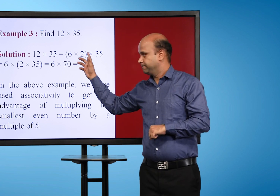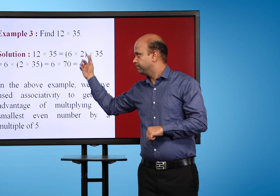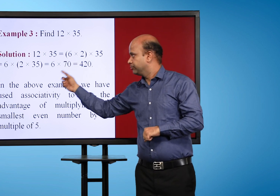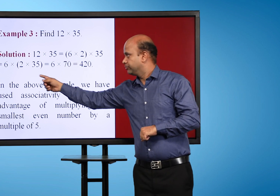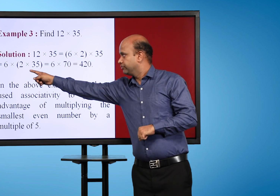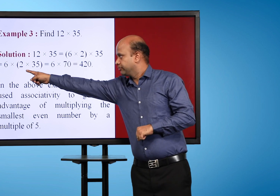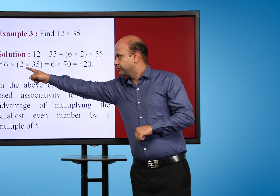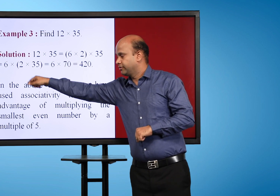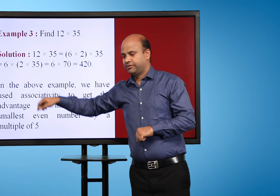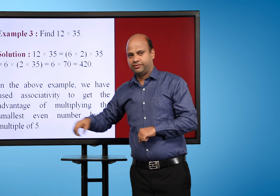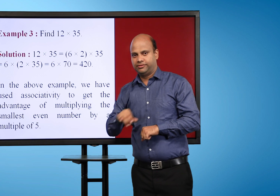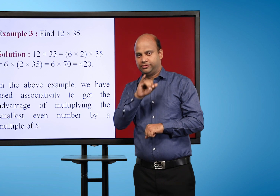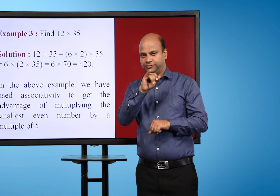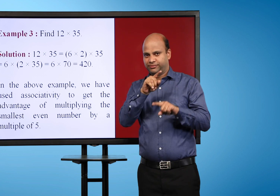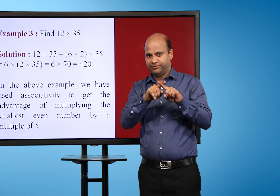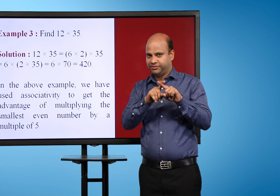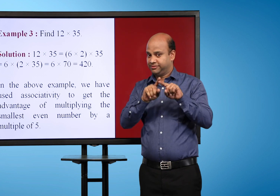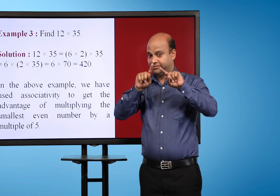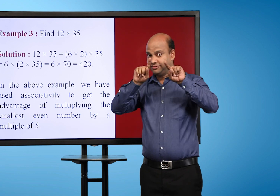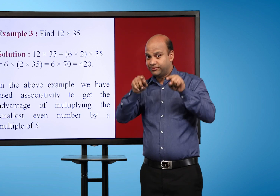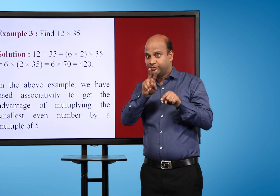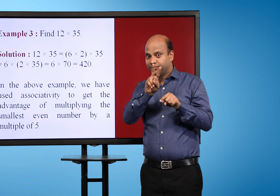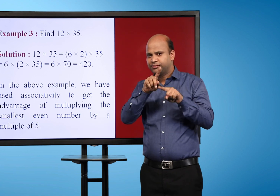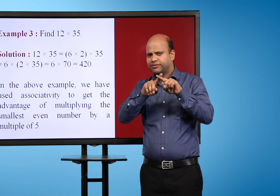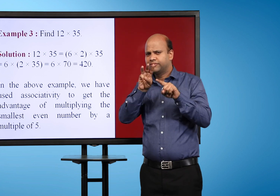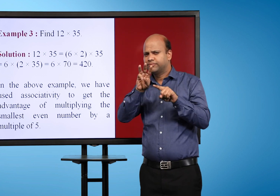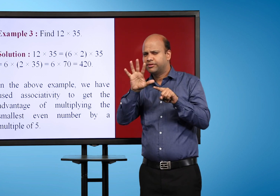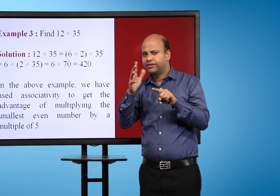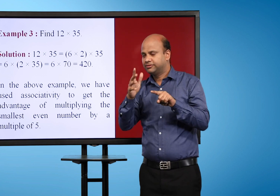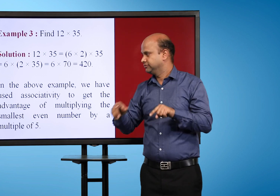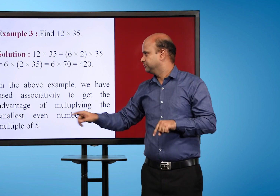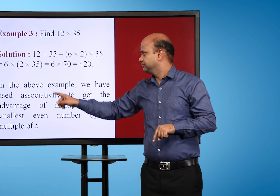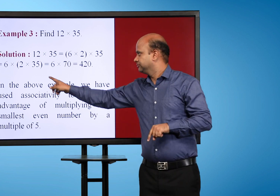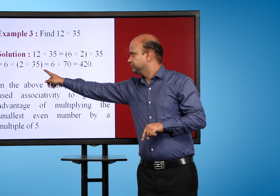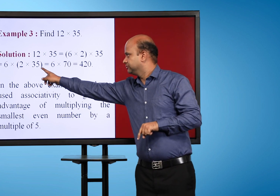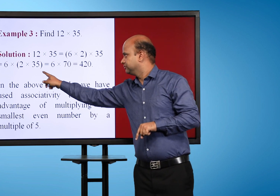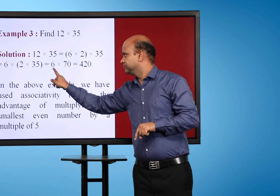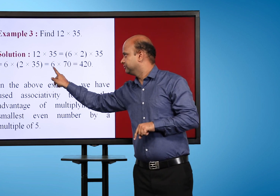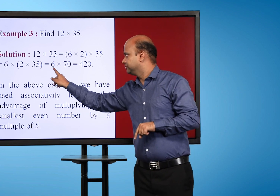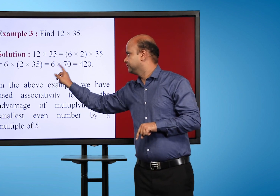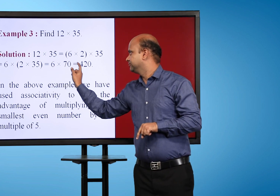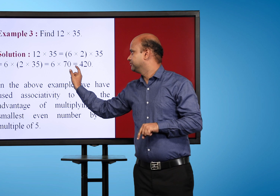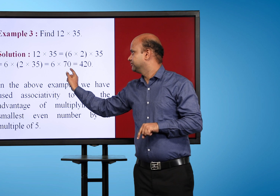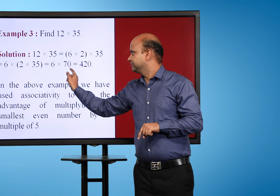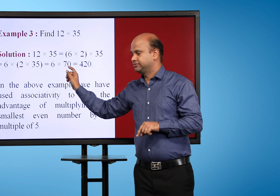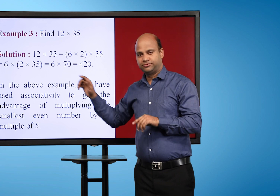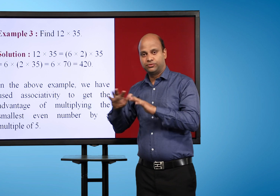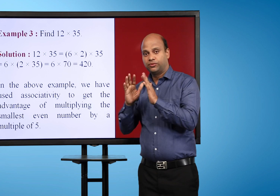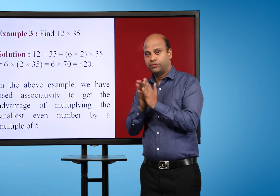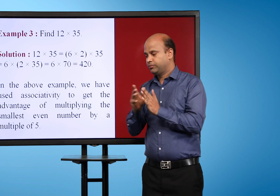is equal to 6 multiplied by, in brackets, 2 multiplied by 35, which is equal to 6 multiplied by